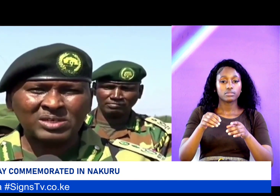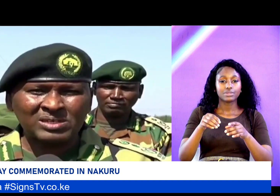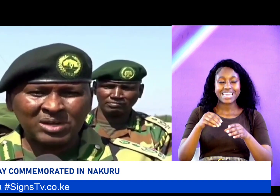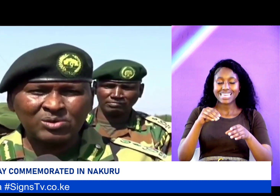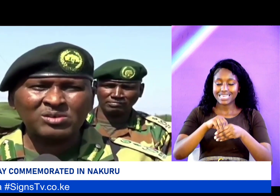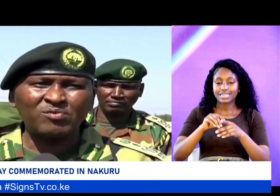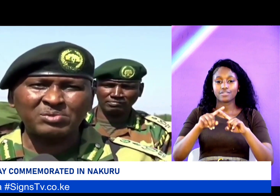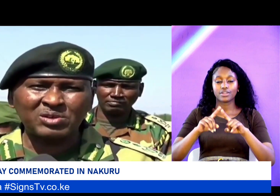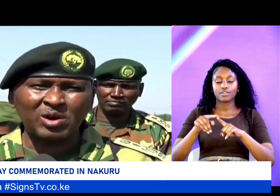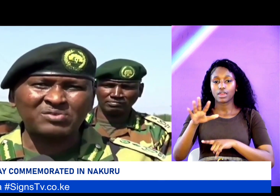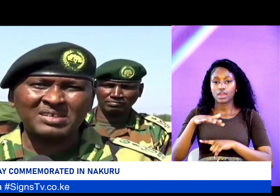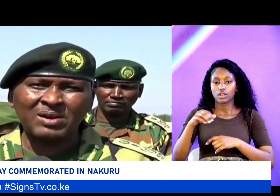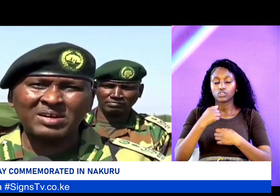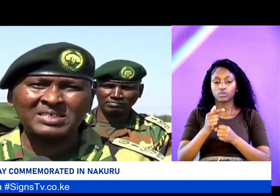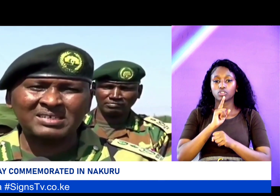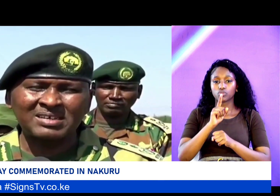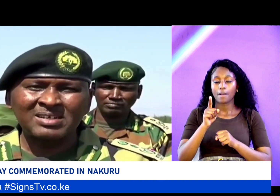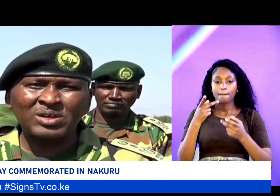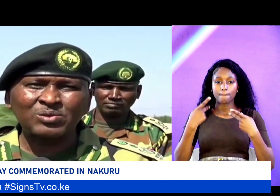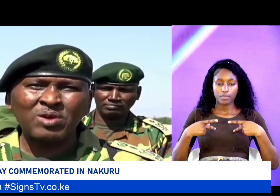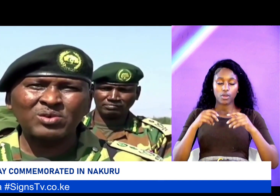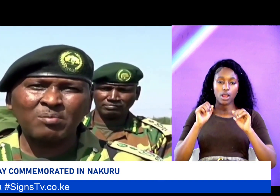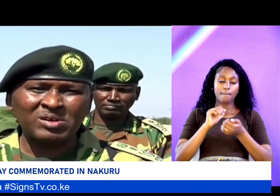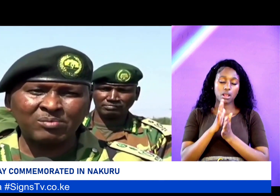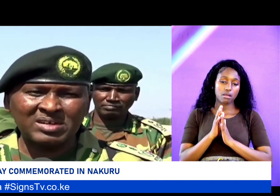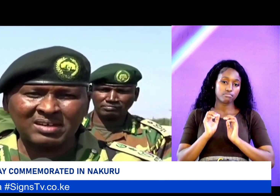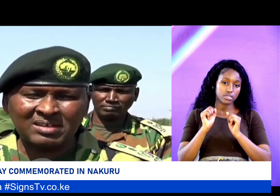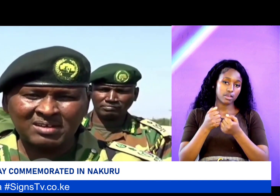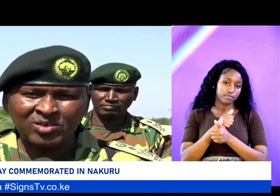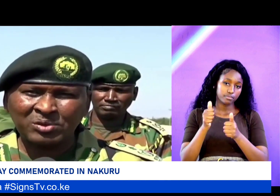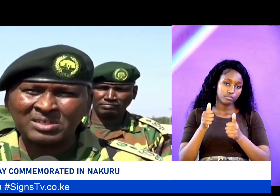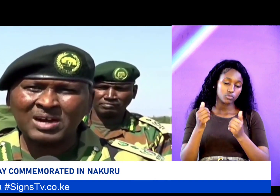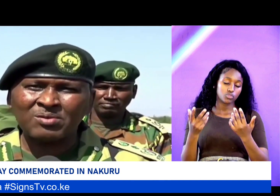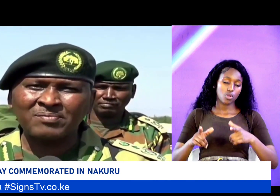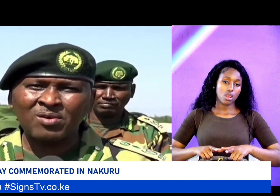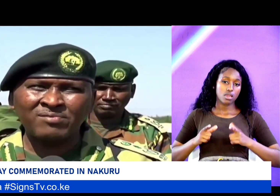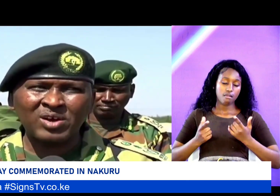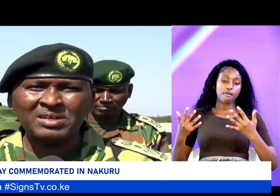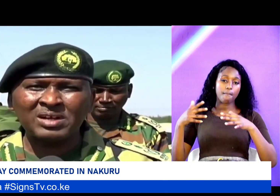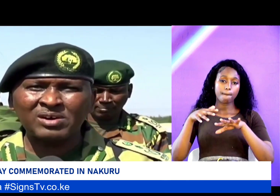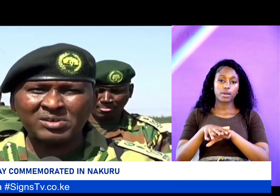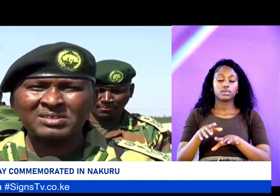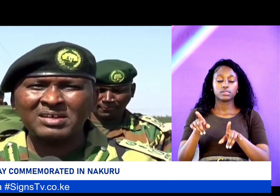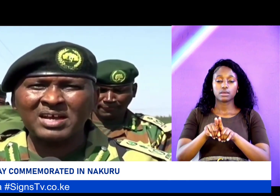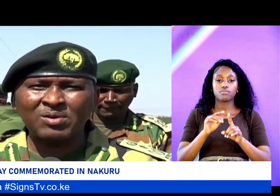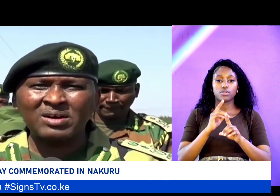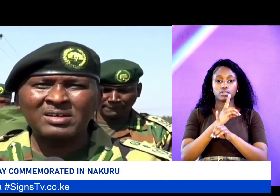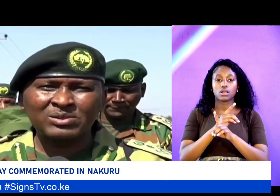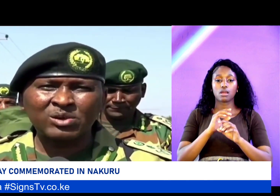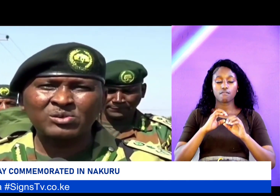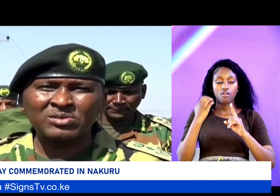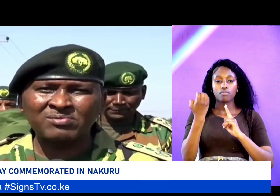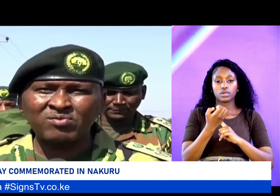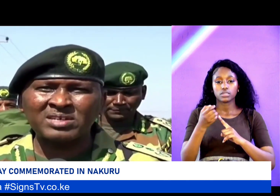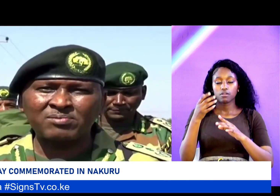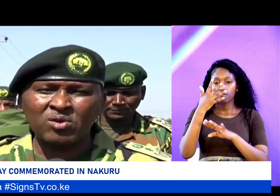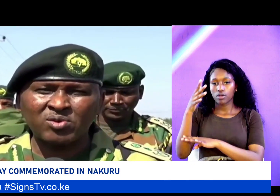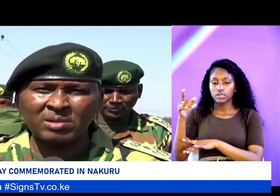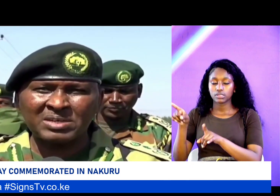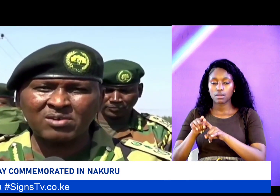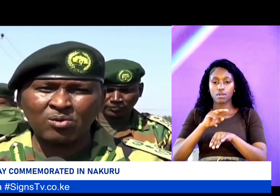our estates, so that we reduce the conflict between our officers and our rangers, so that we work harmoniously to protect our environment, our forests, and our